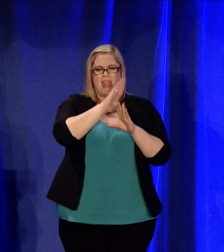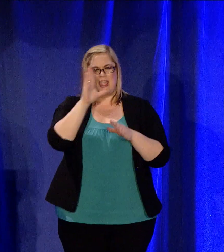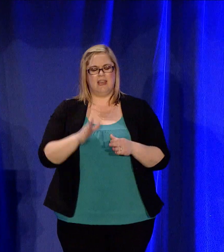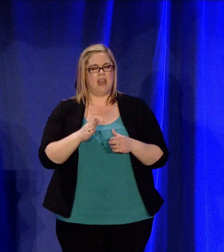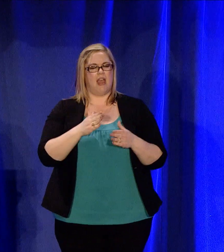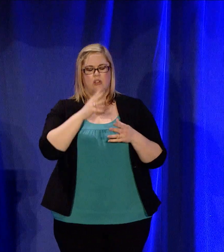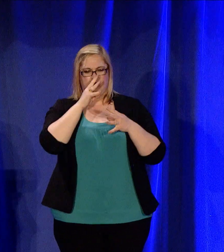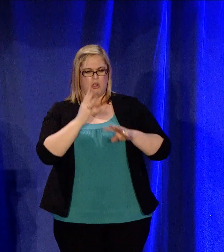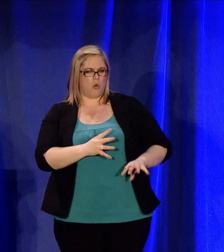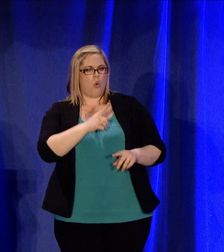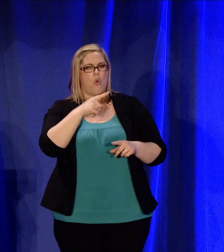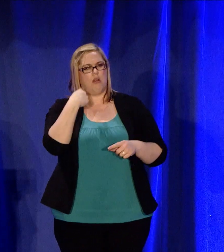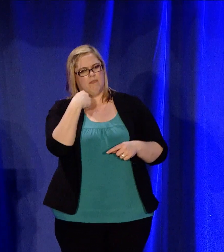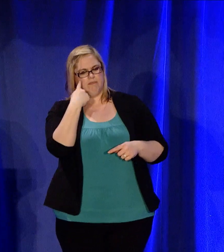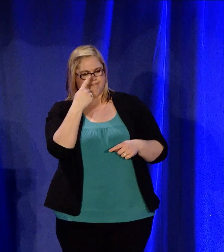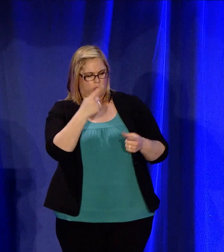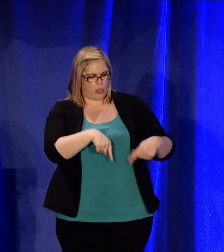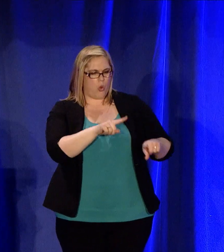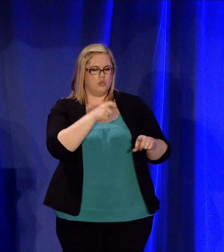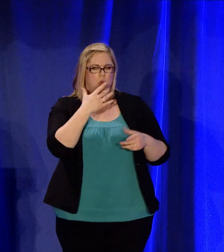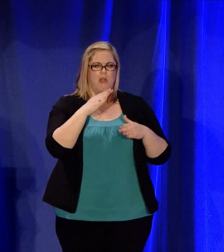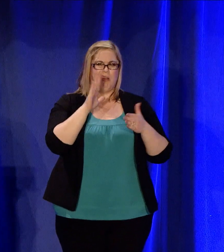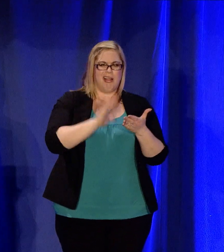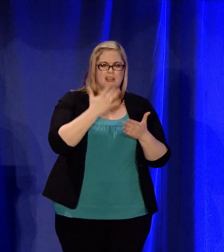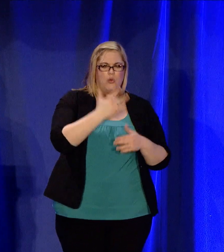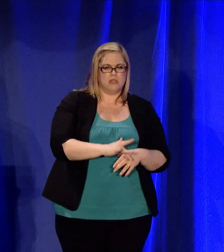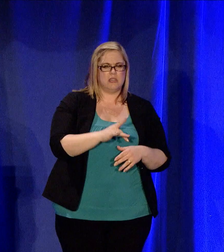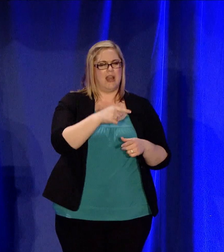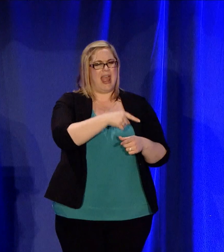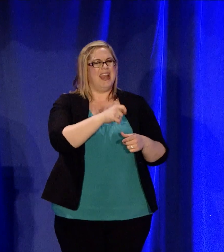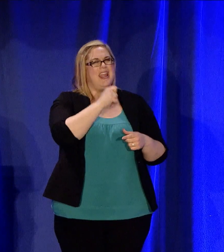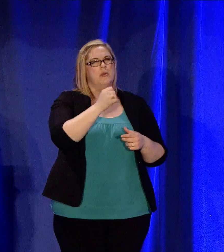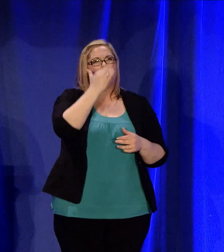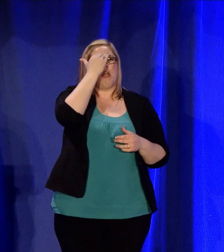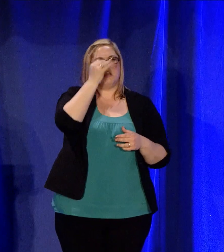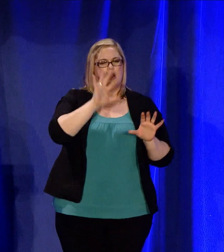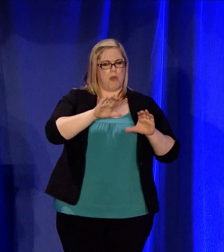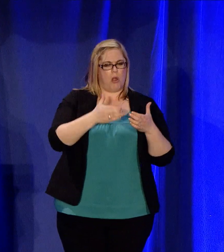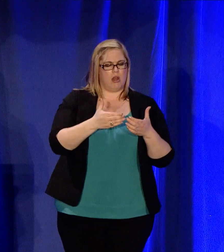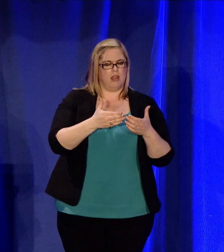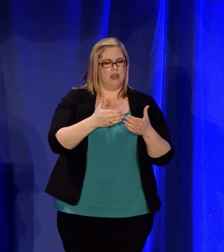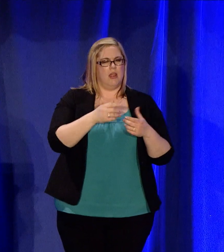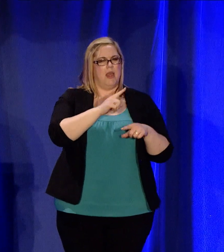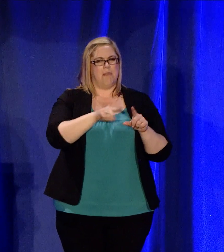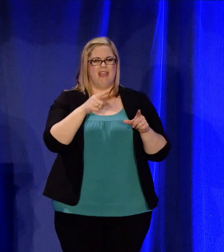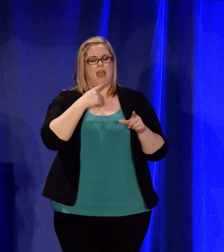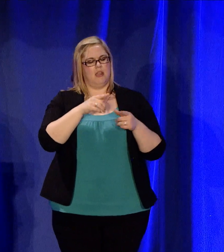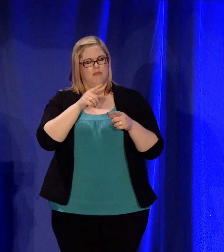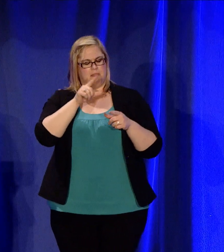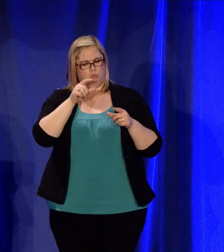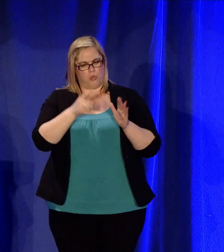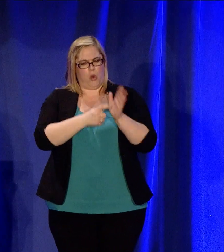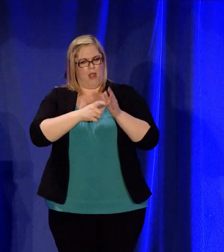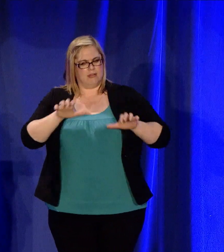fortunate, for being not the conscience of our party, because conscience is a word of cool detachment,